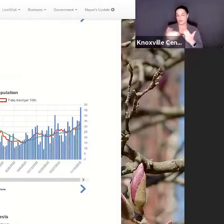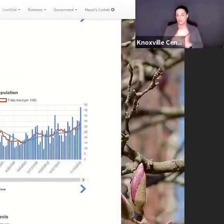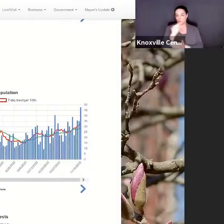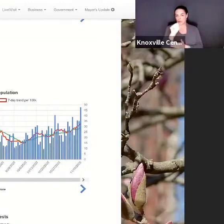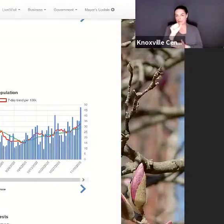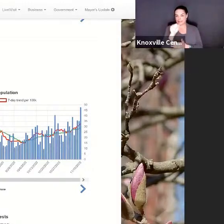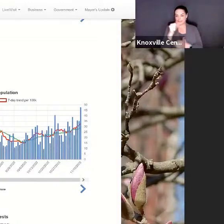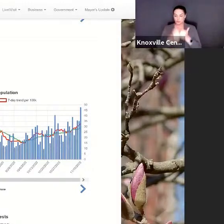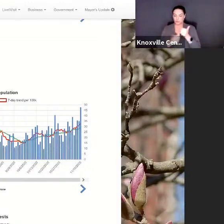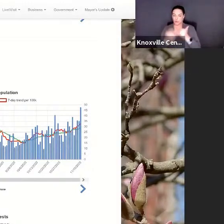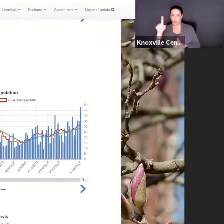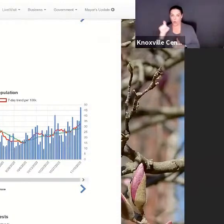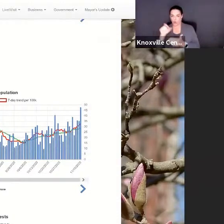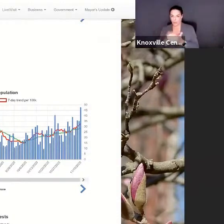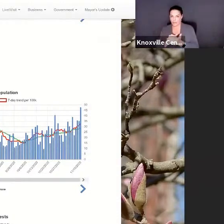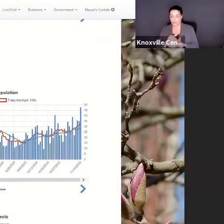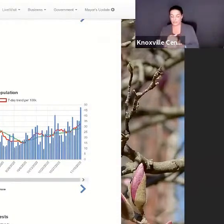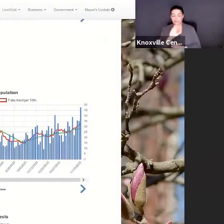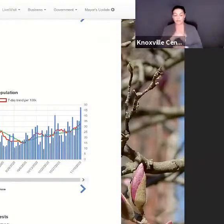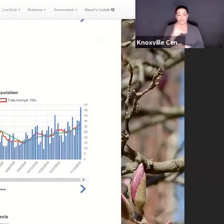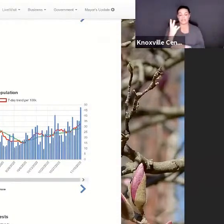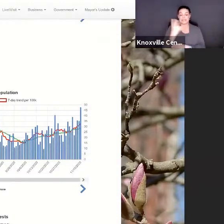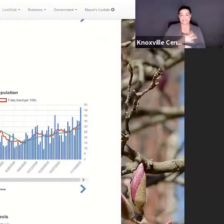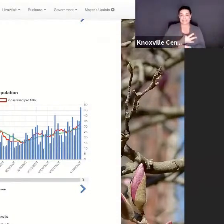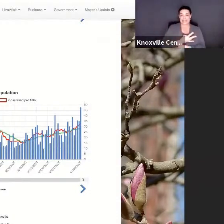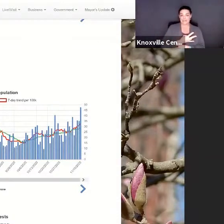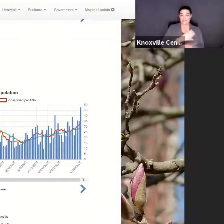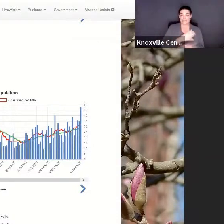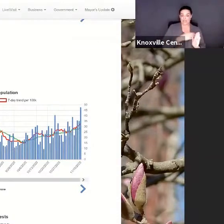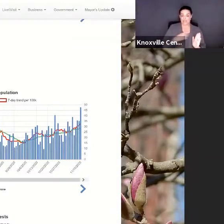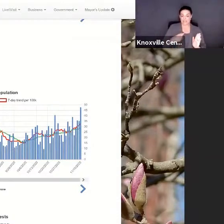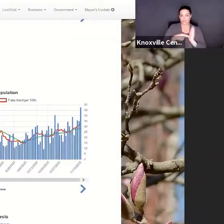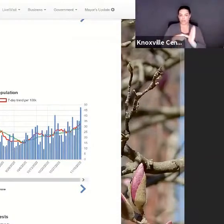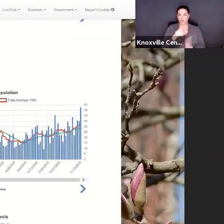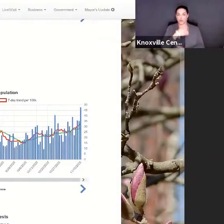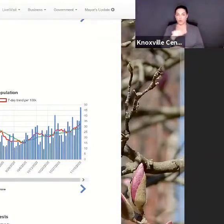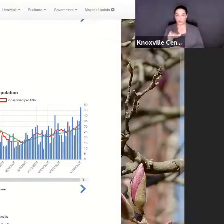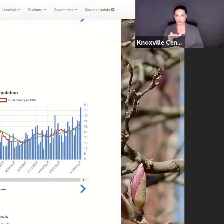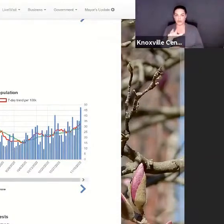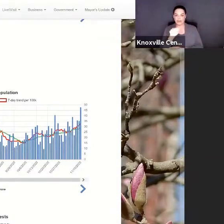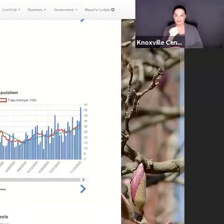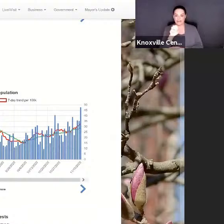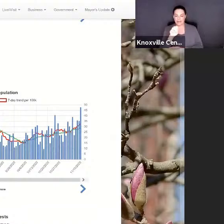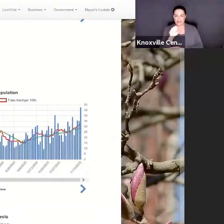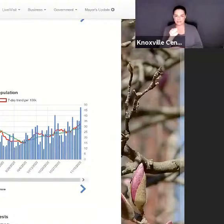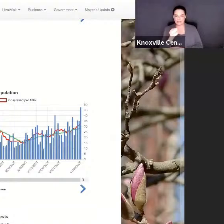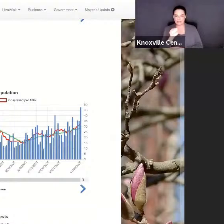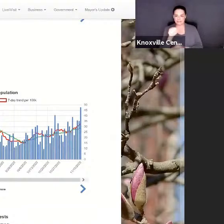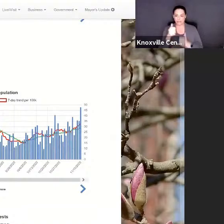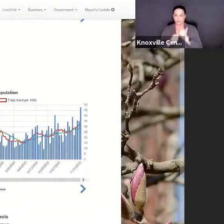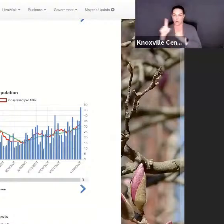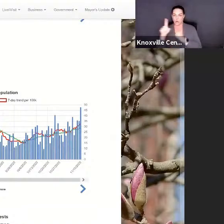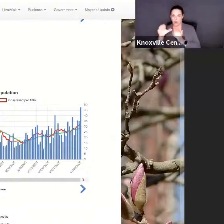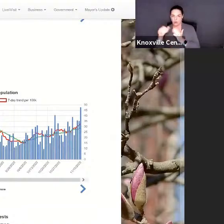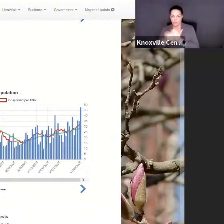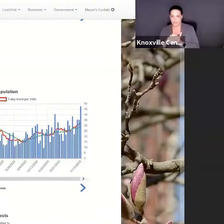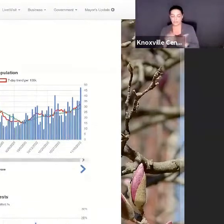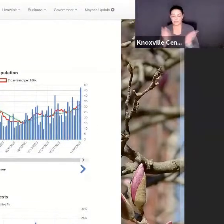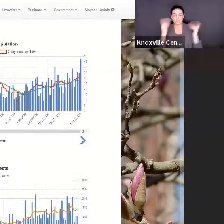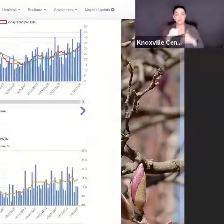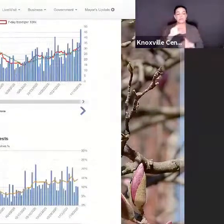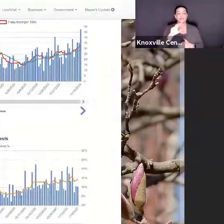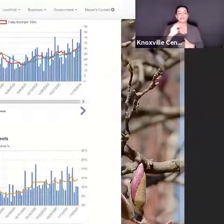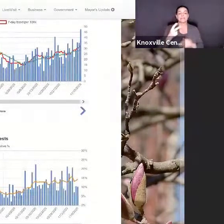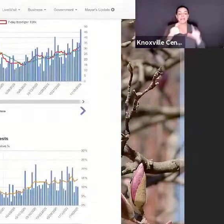per 100,000, and our 7-day trend line shows 33 new cases per 100,000. The second chart shows the